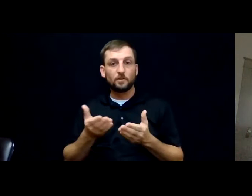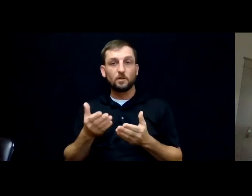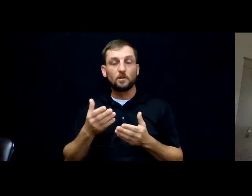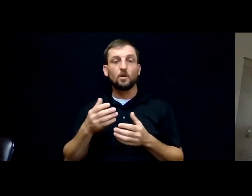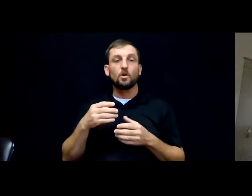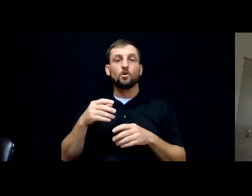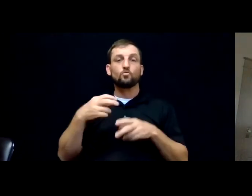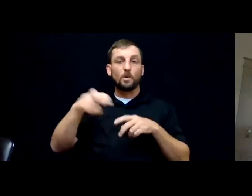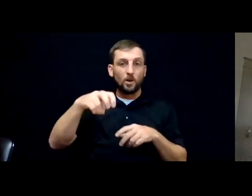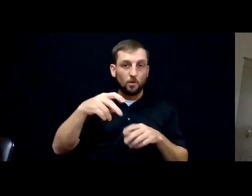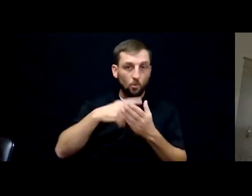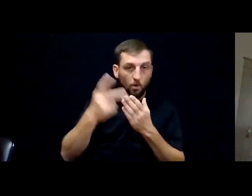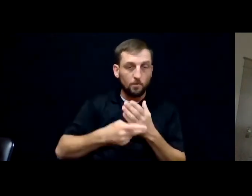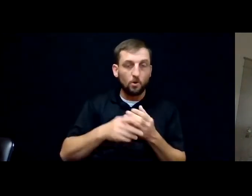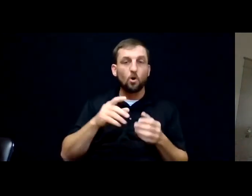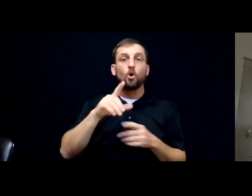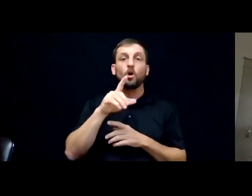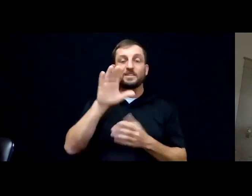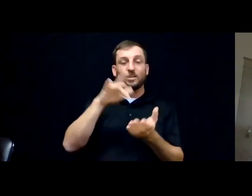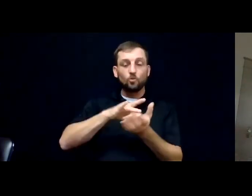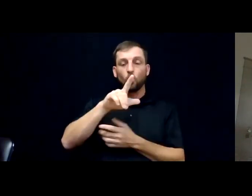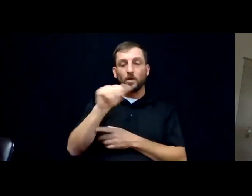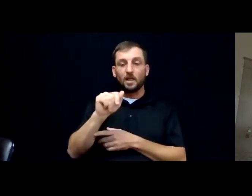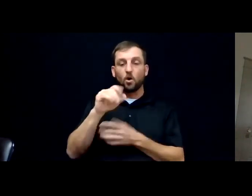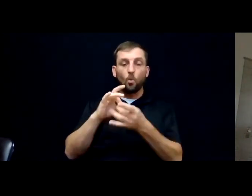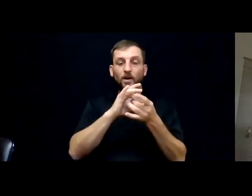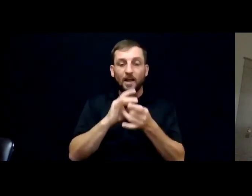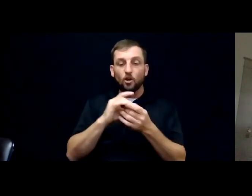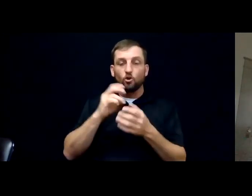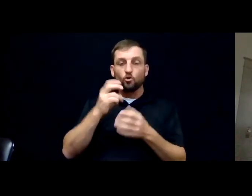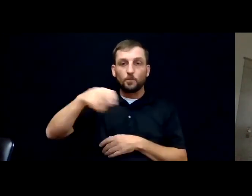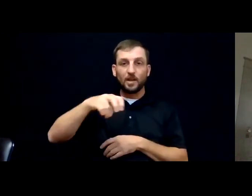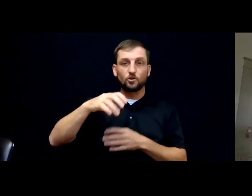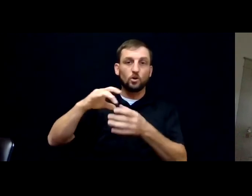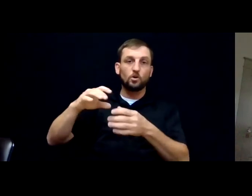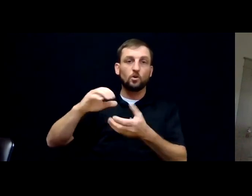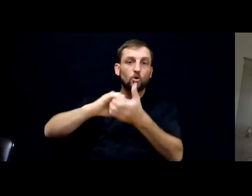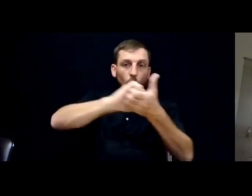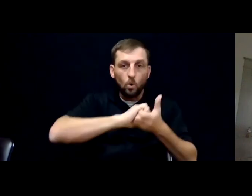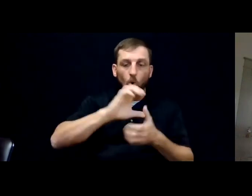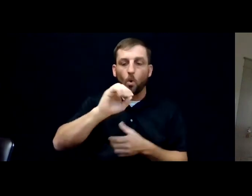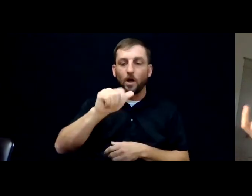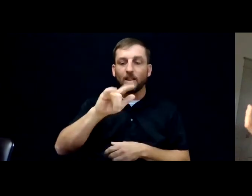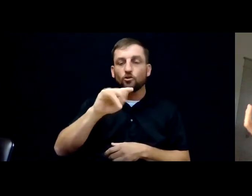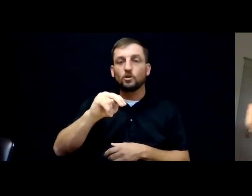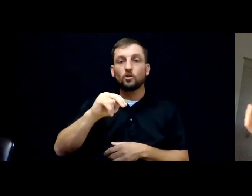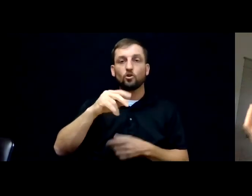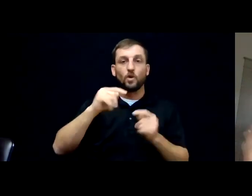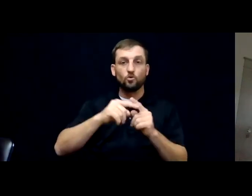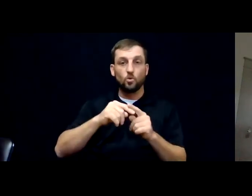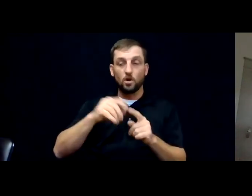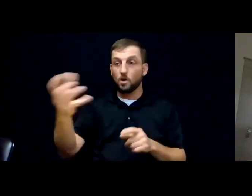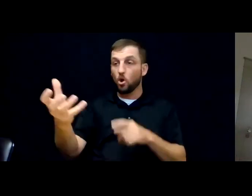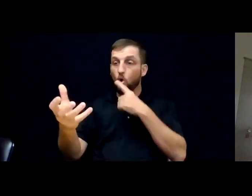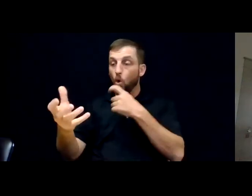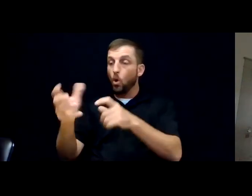Central Louisiana Coordinated Transportation Coalition is to connect the dots, to take the folks that operate the system